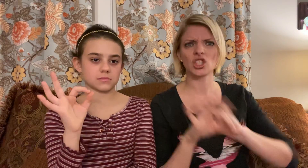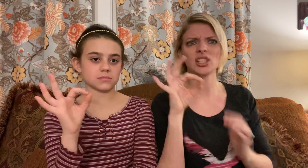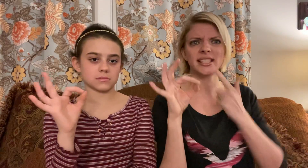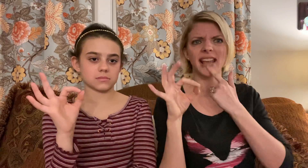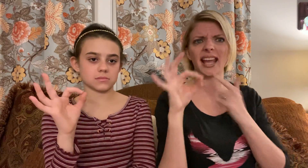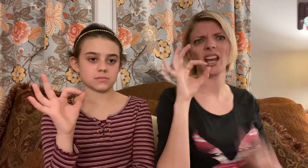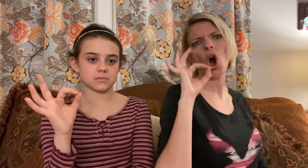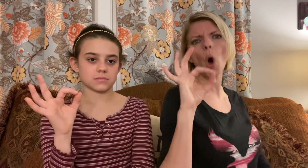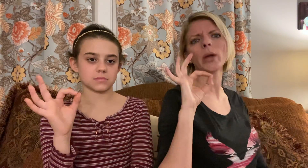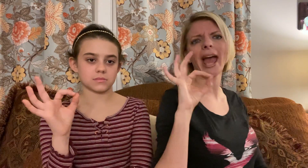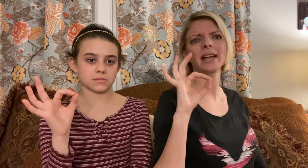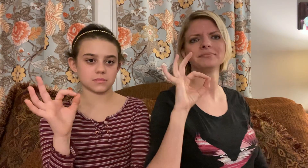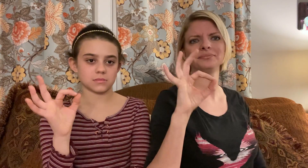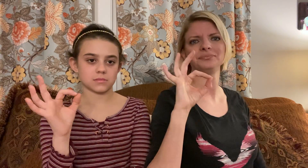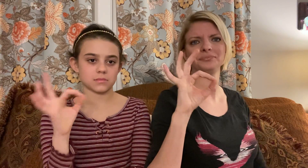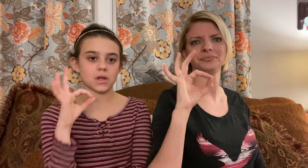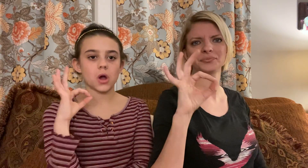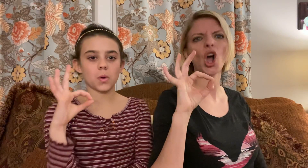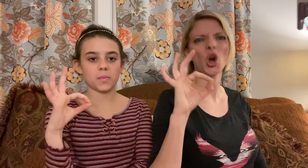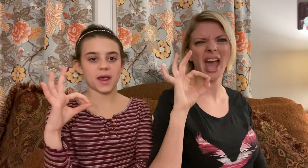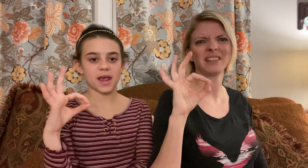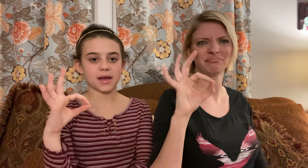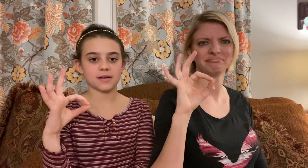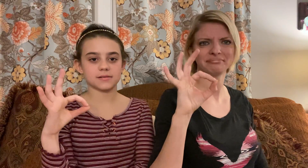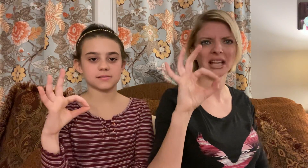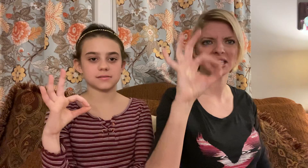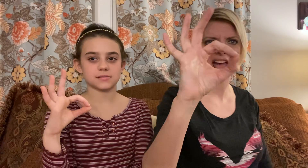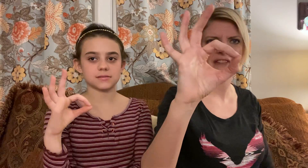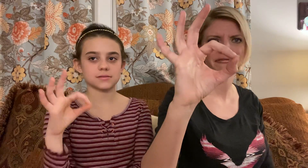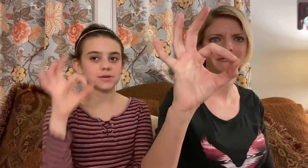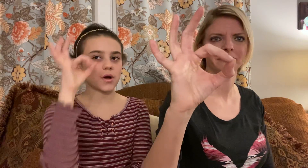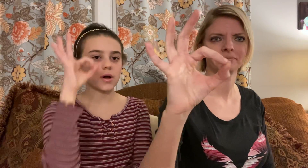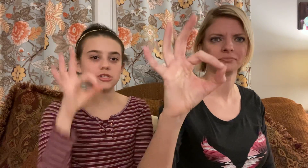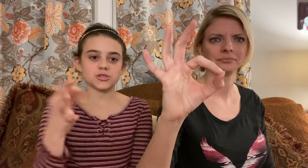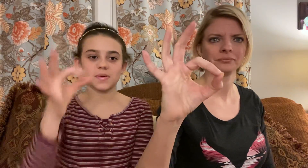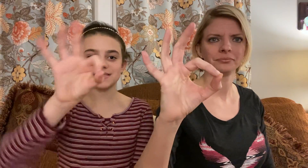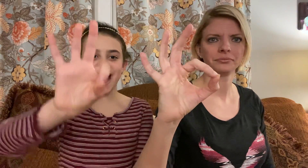just saying, okay. Okay, that's an F.